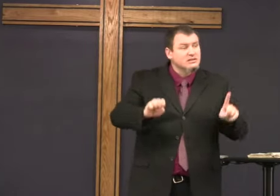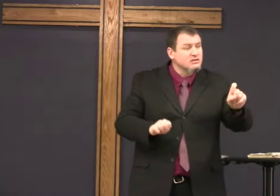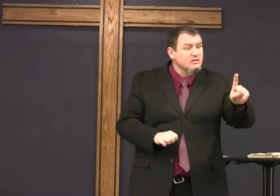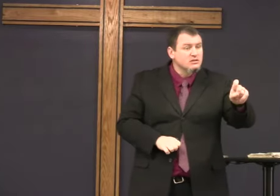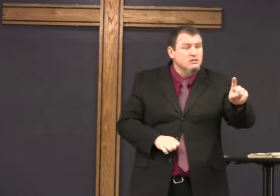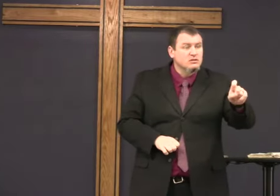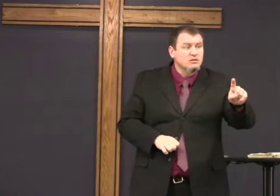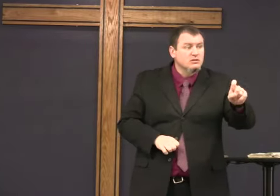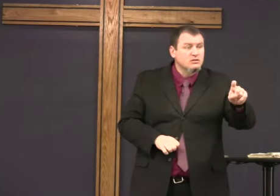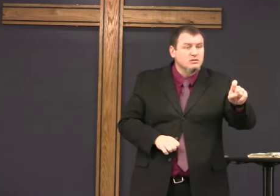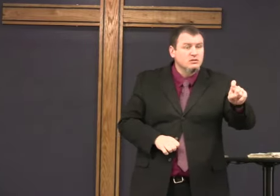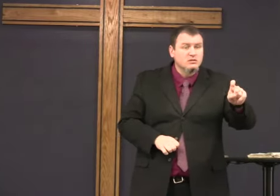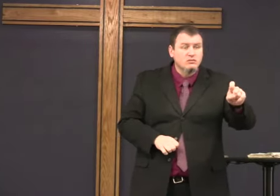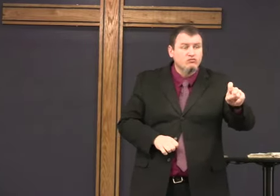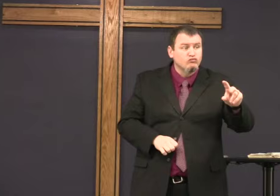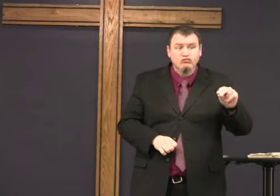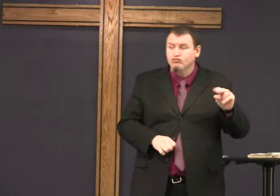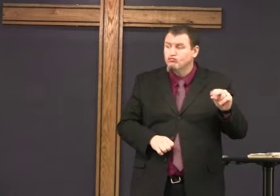Is Nehemiah a Levite?